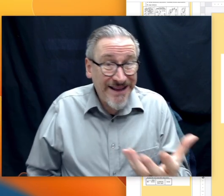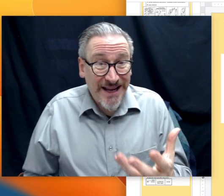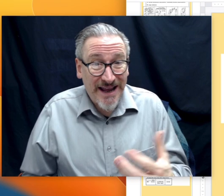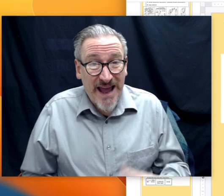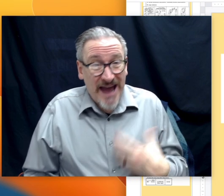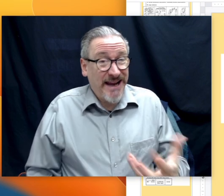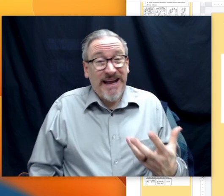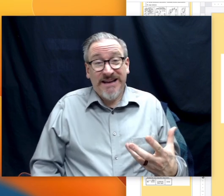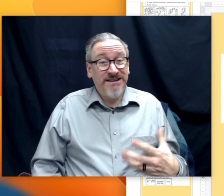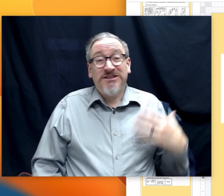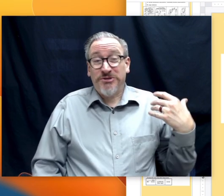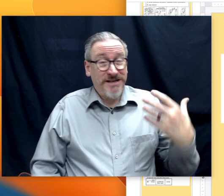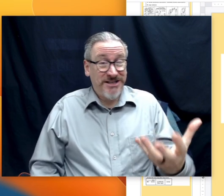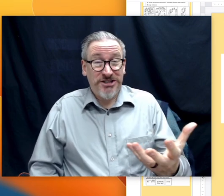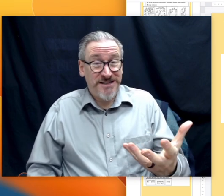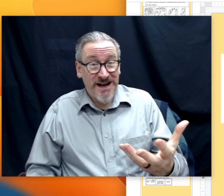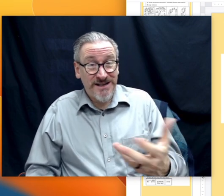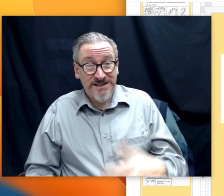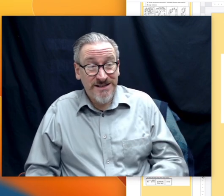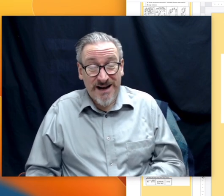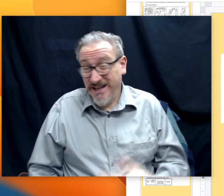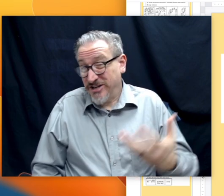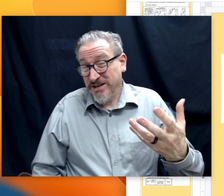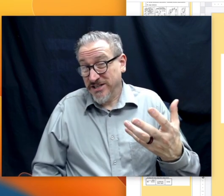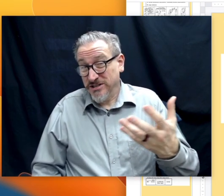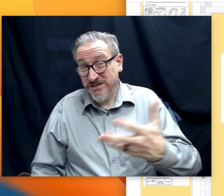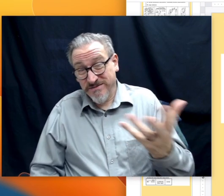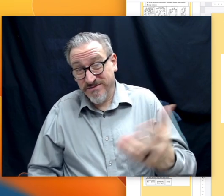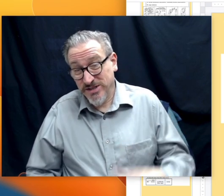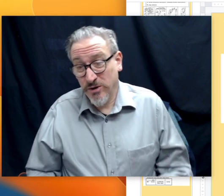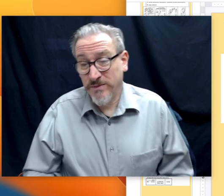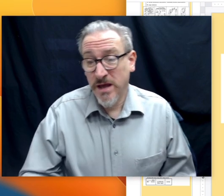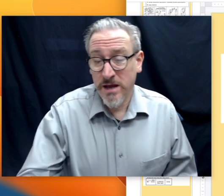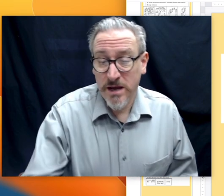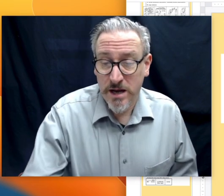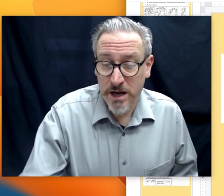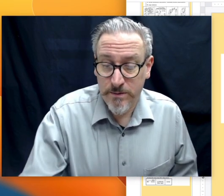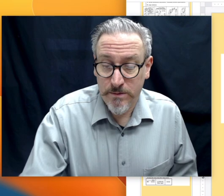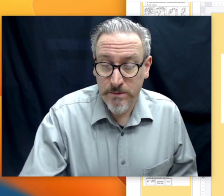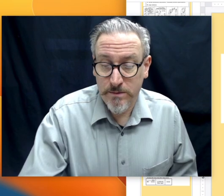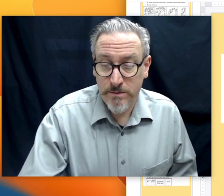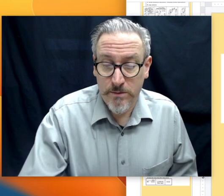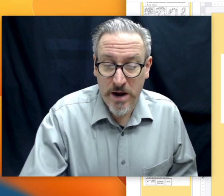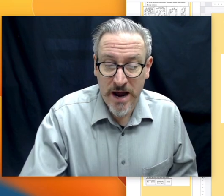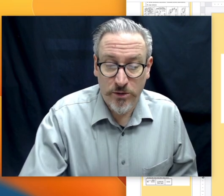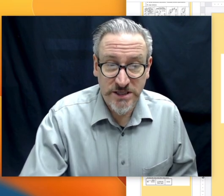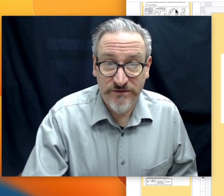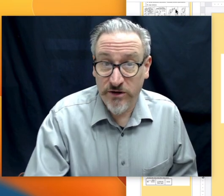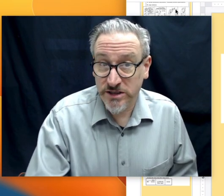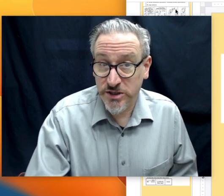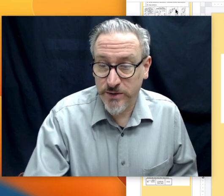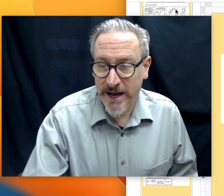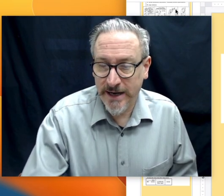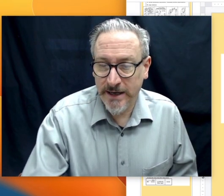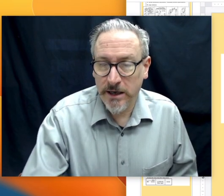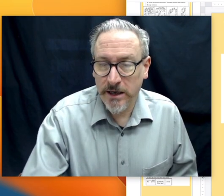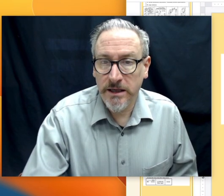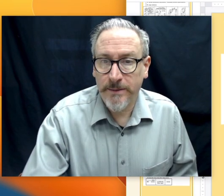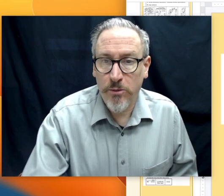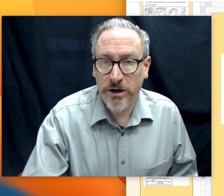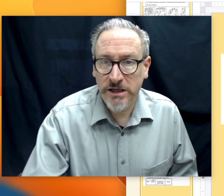I like adding in transition signs. I like transitions. So um, I will default to